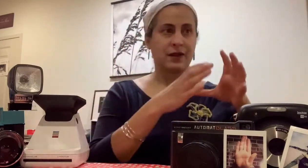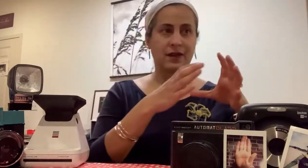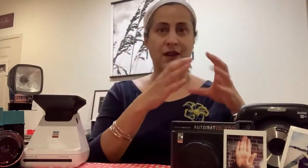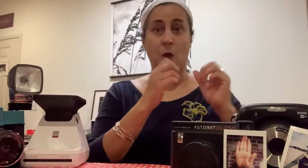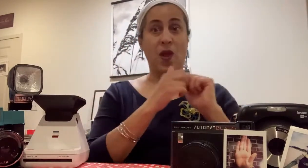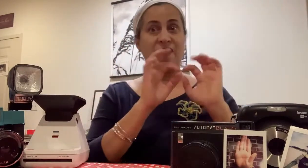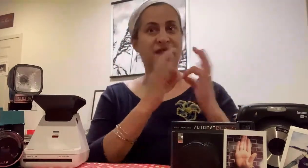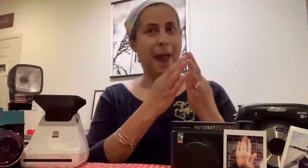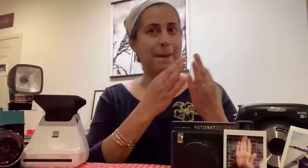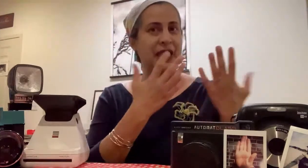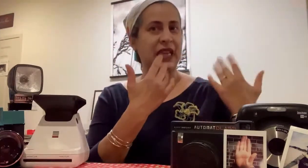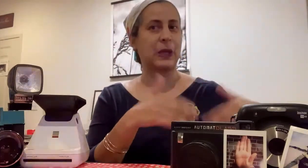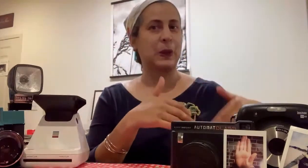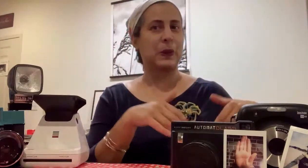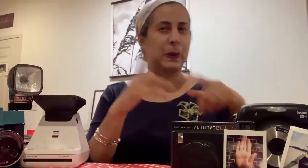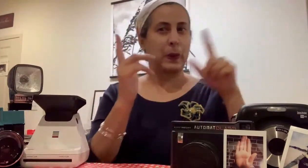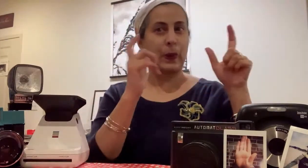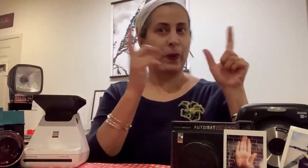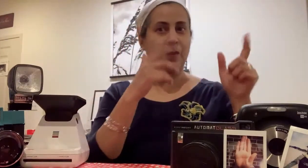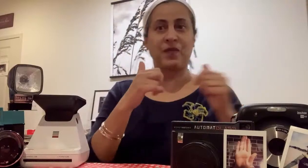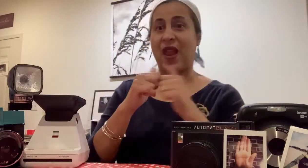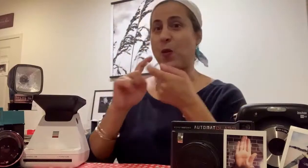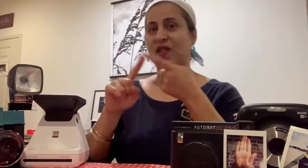And they are very different.